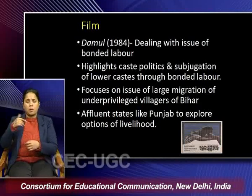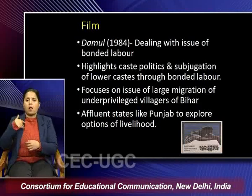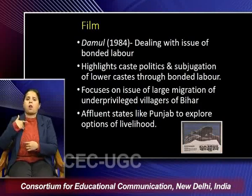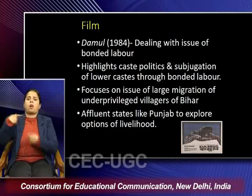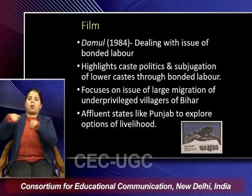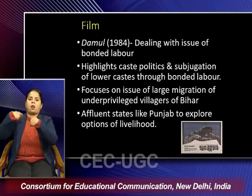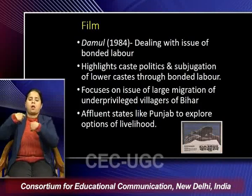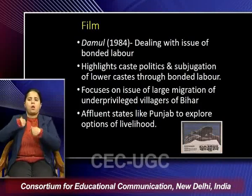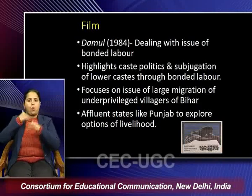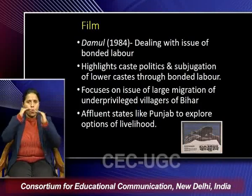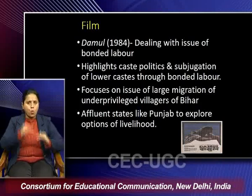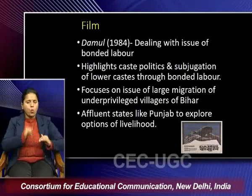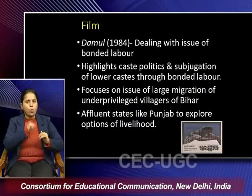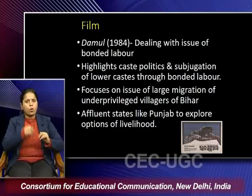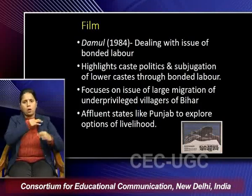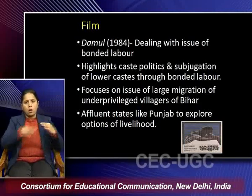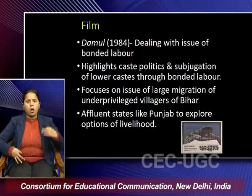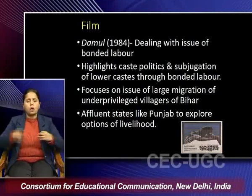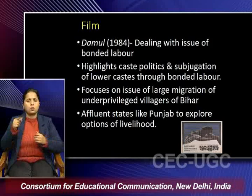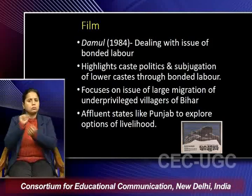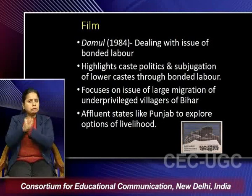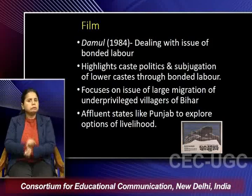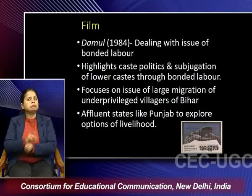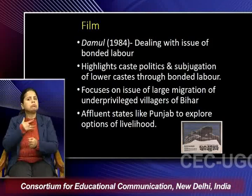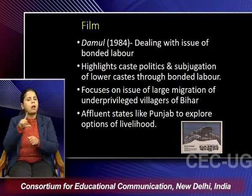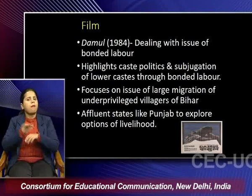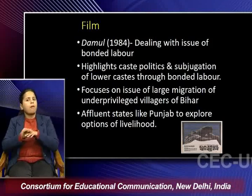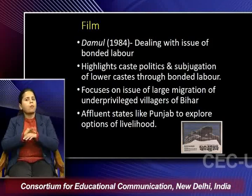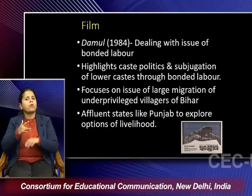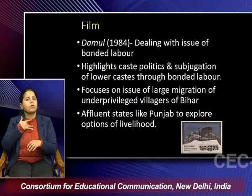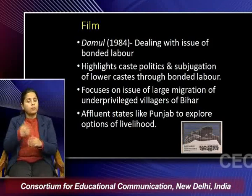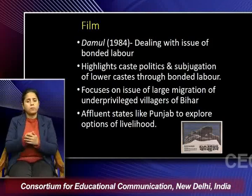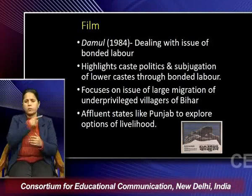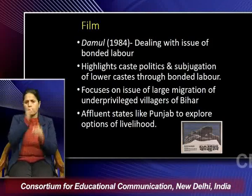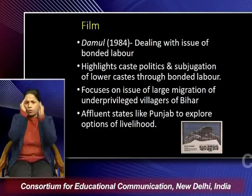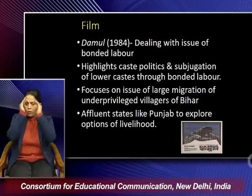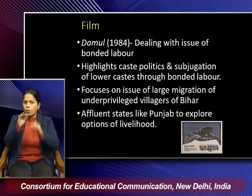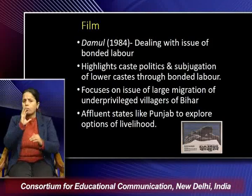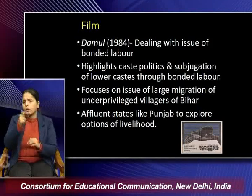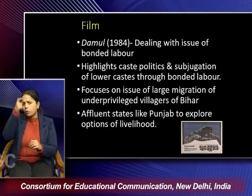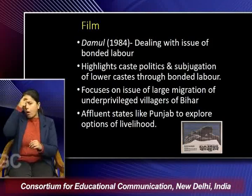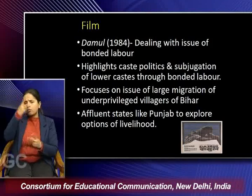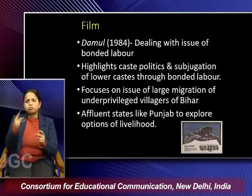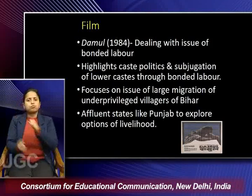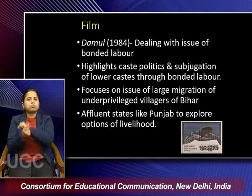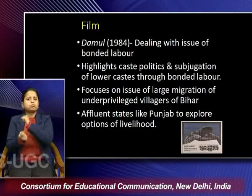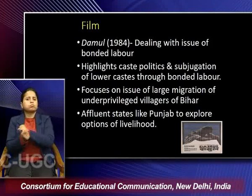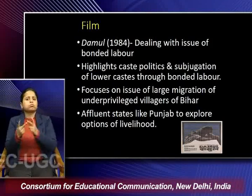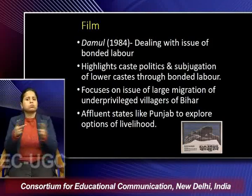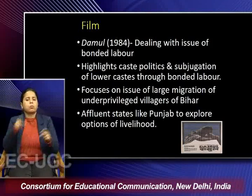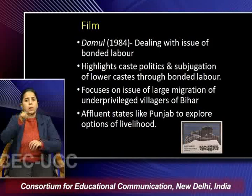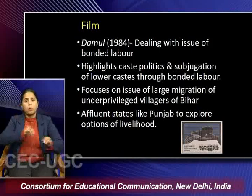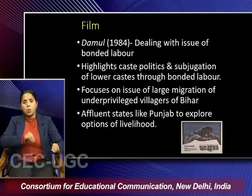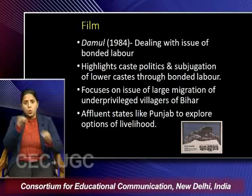caste through the bonded labor. And he focuses on issues of large migration